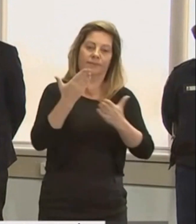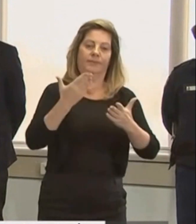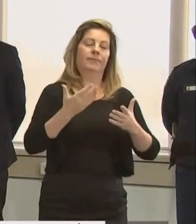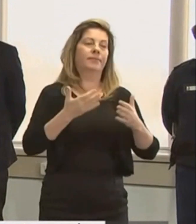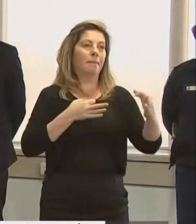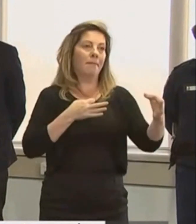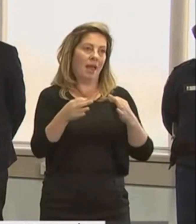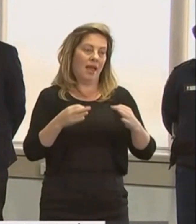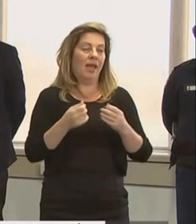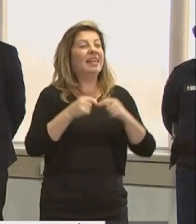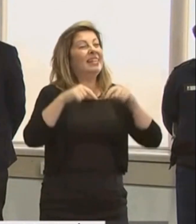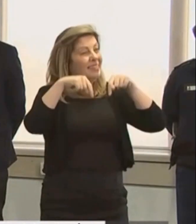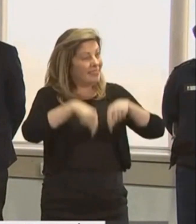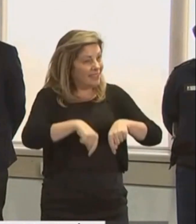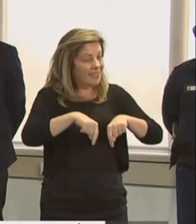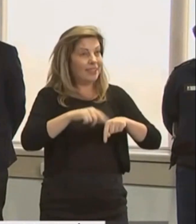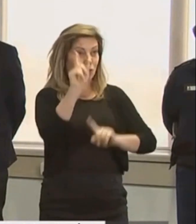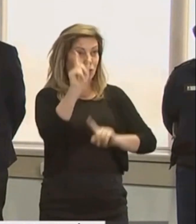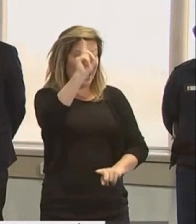1st of June.